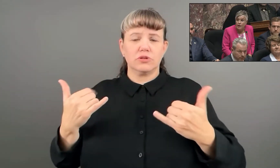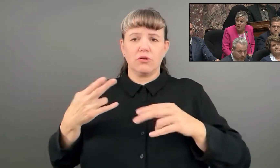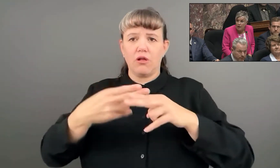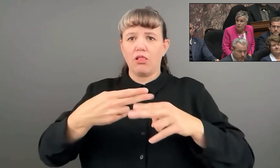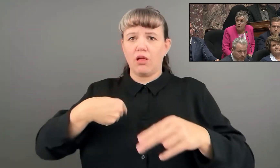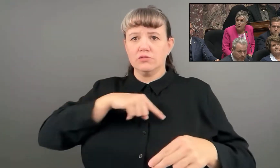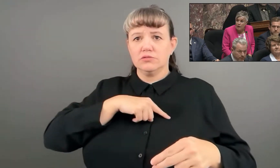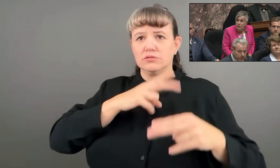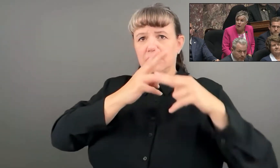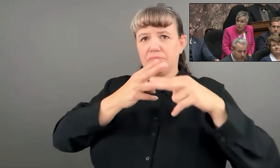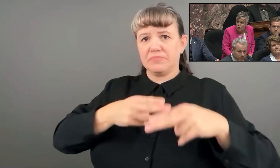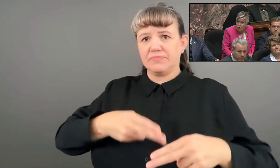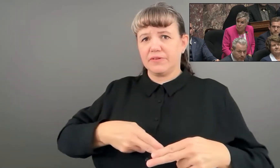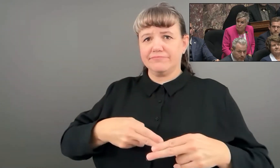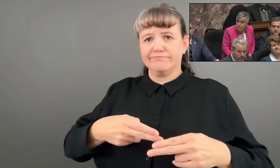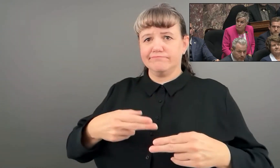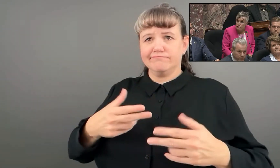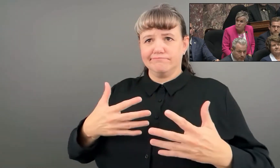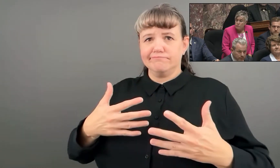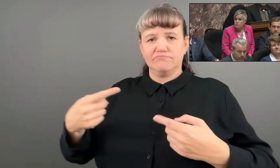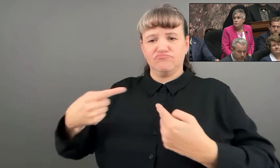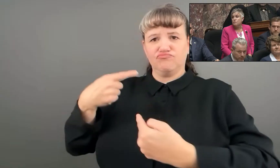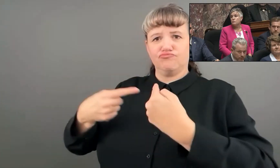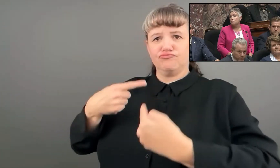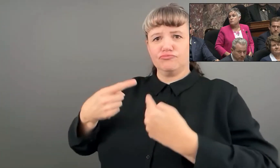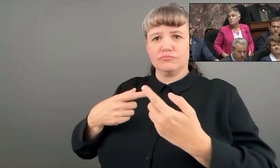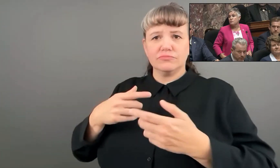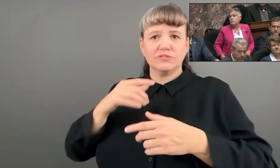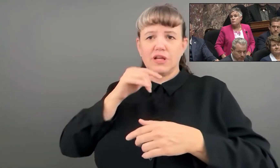which are inaccurate and untrue.